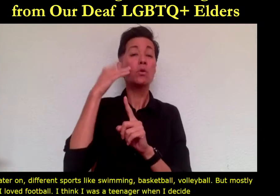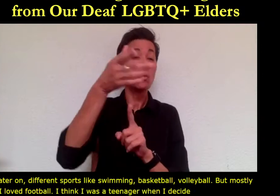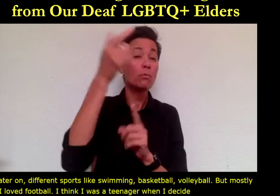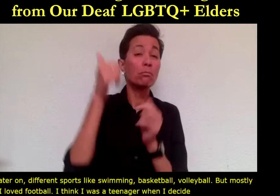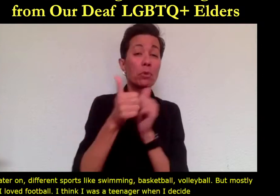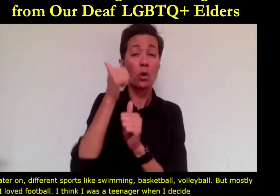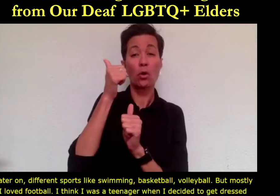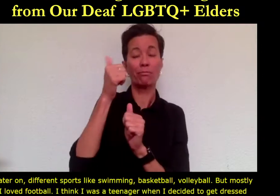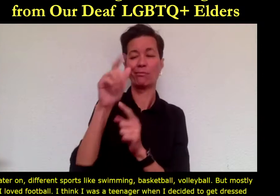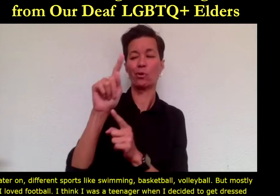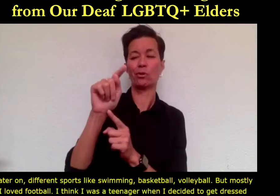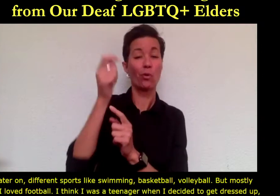tomboy